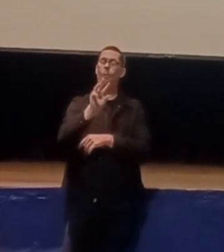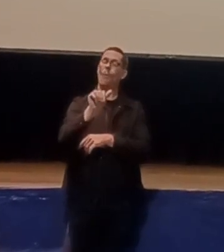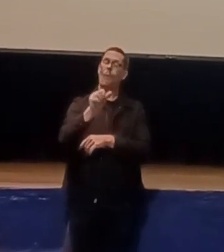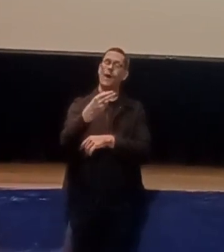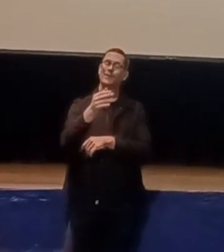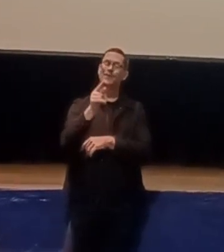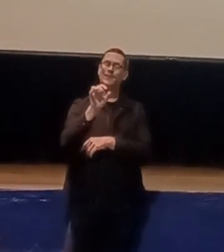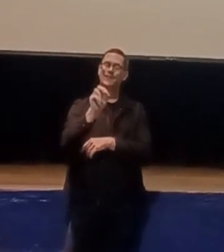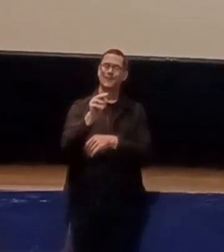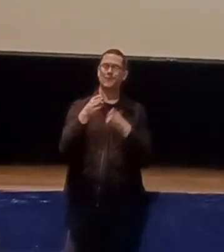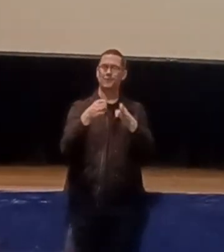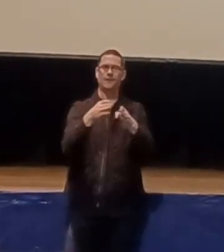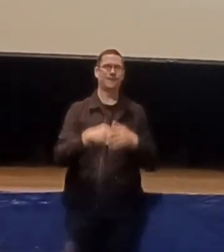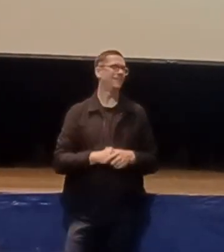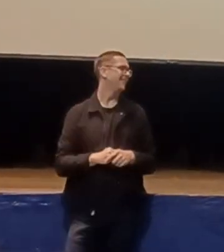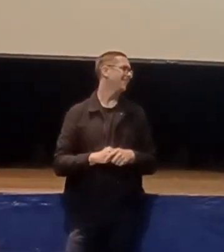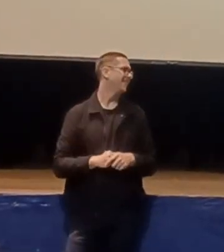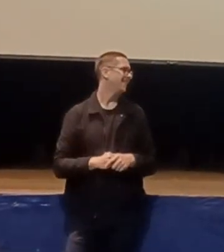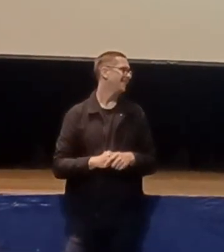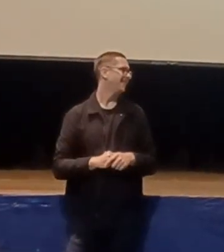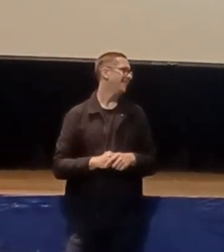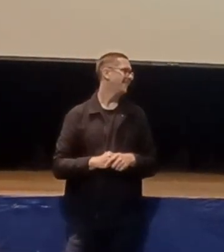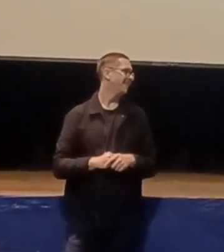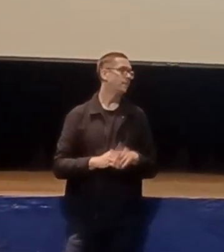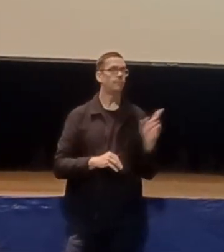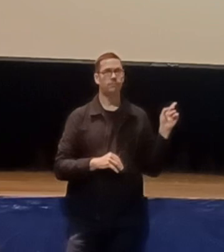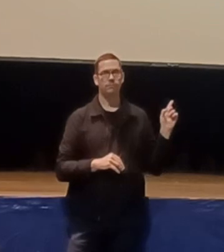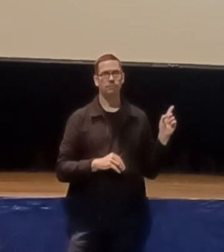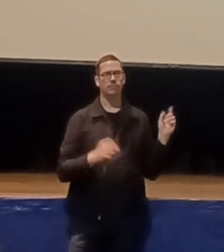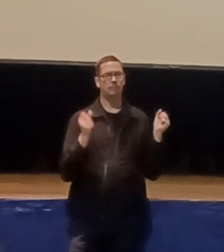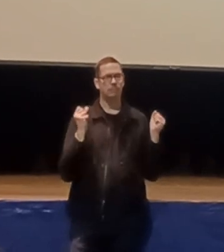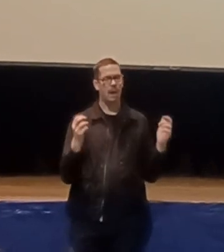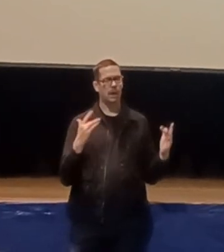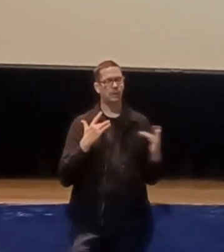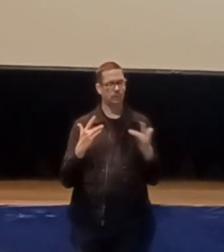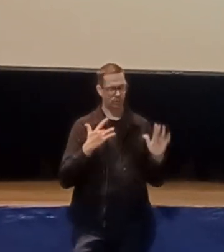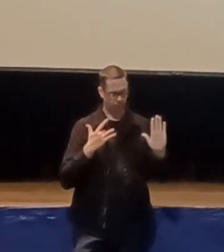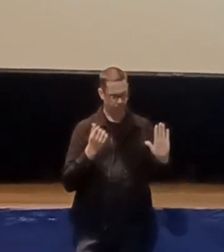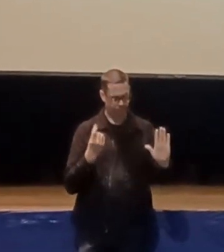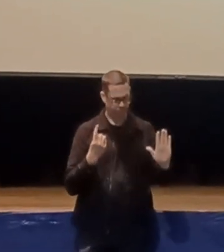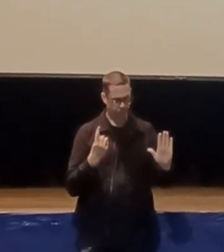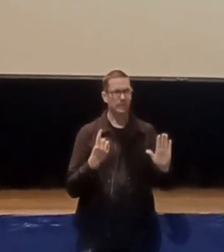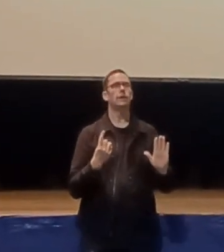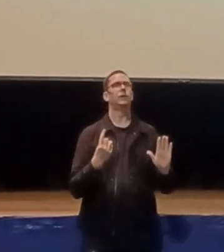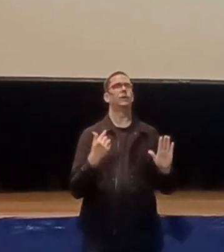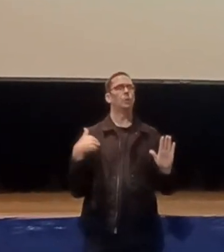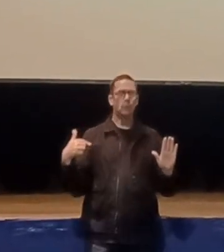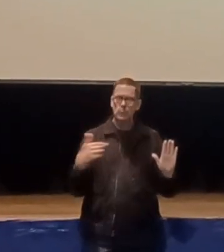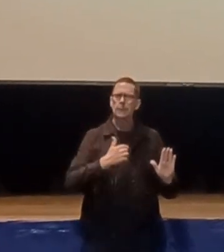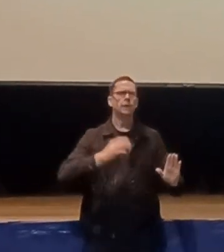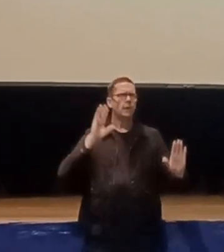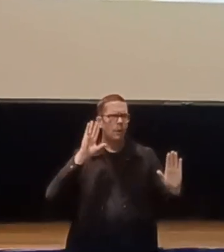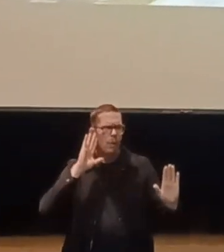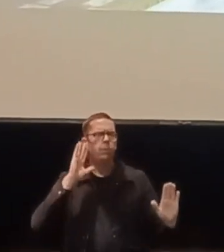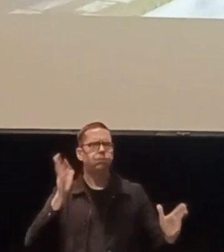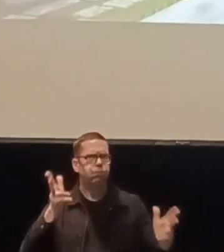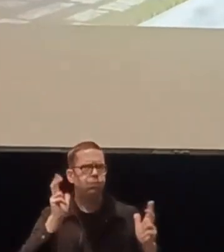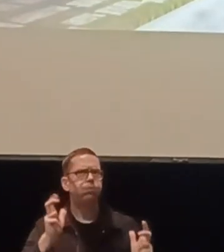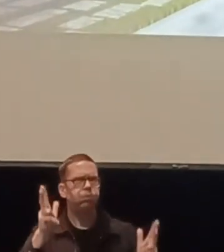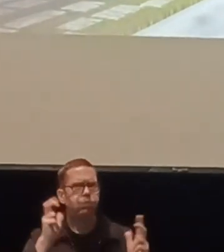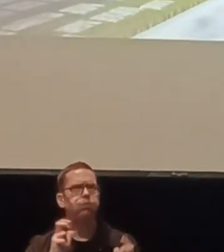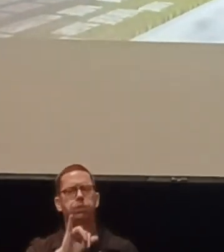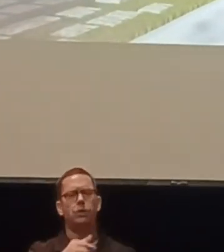we know that there were a lot of concerns. I think we heard them in June, and then we heard